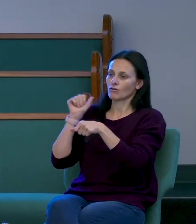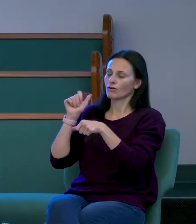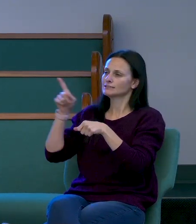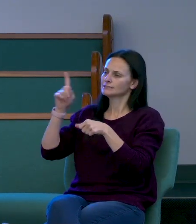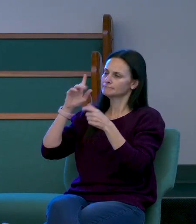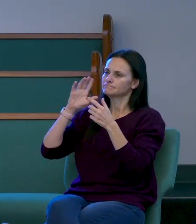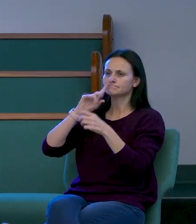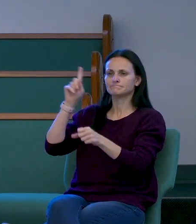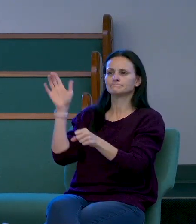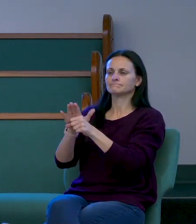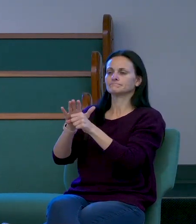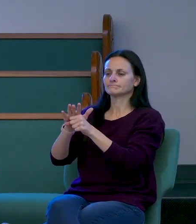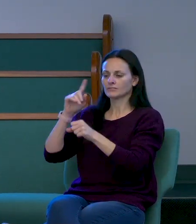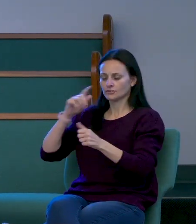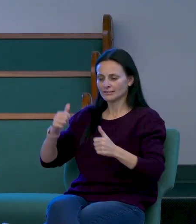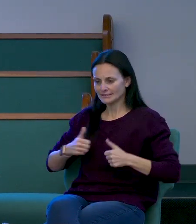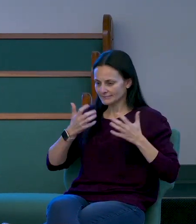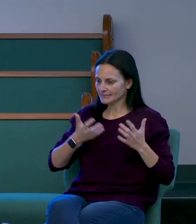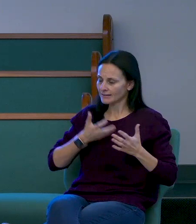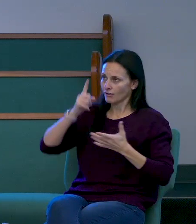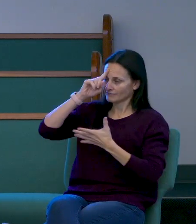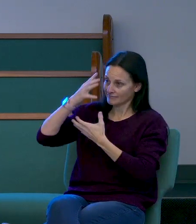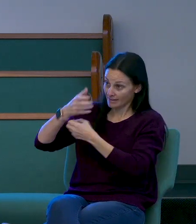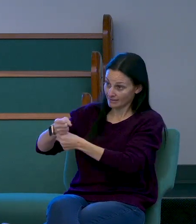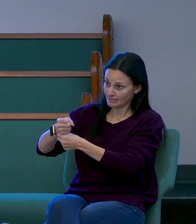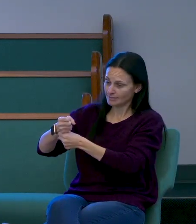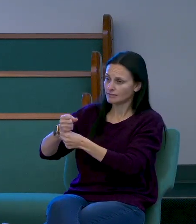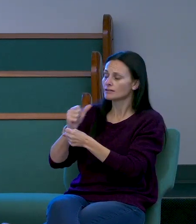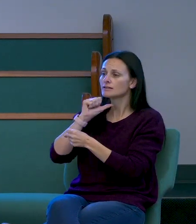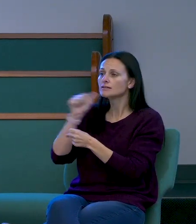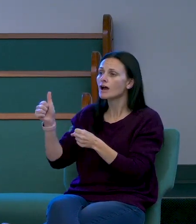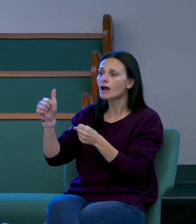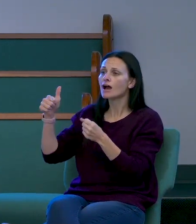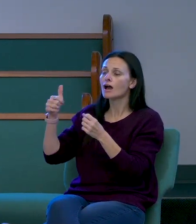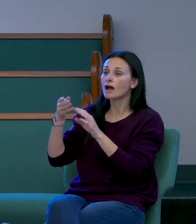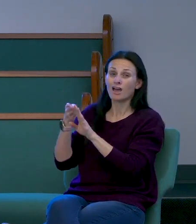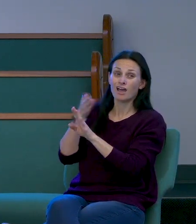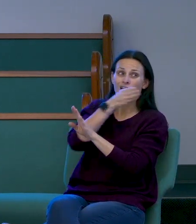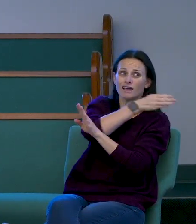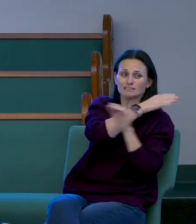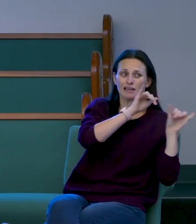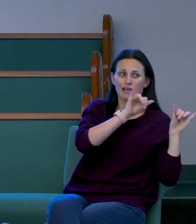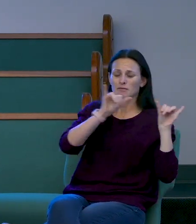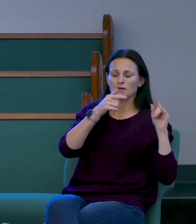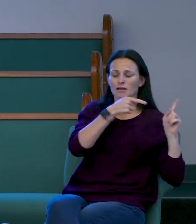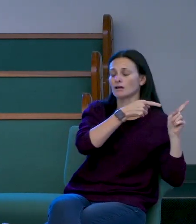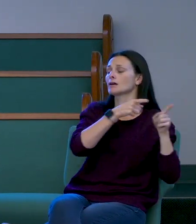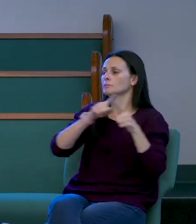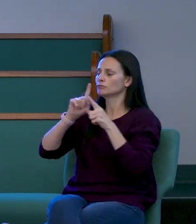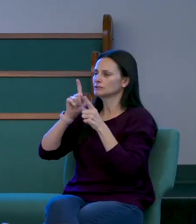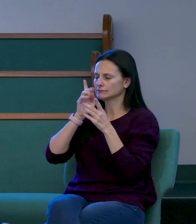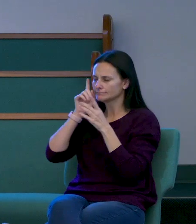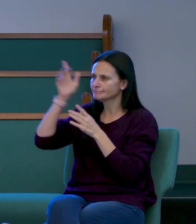claiming of living out faith by not going to where we were before, but to become another